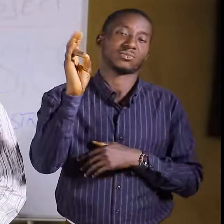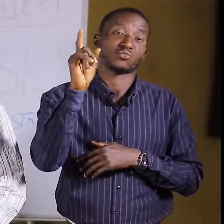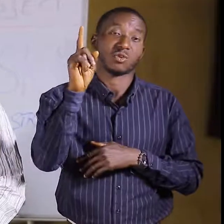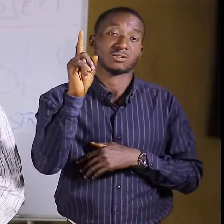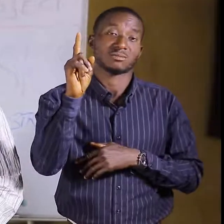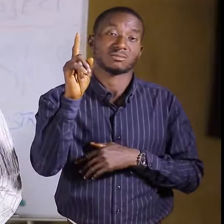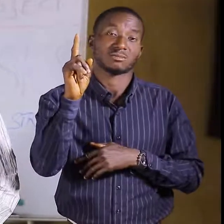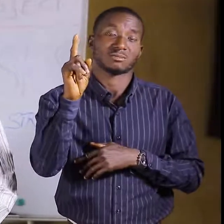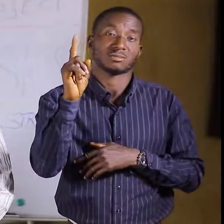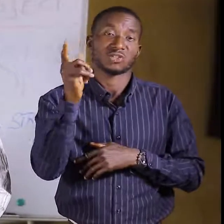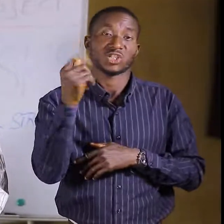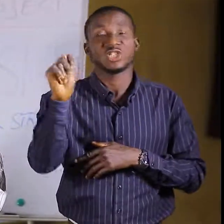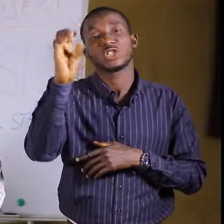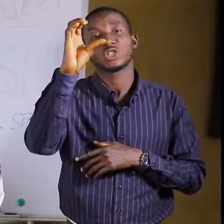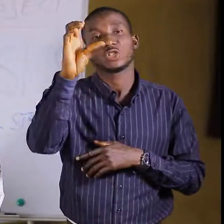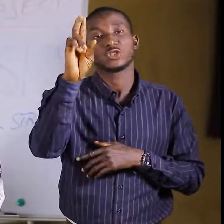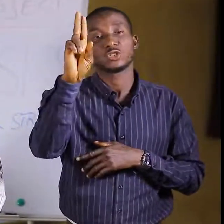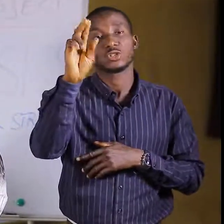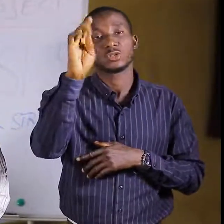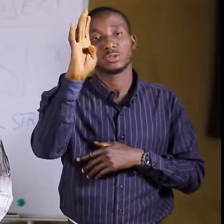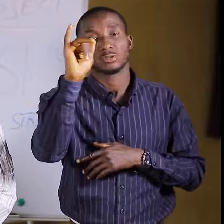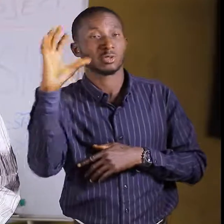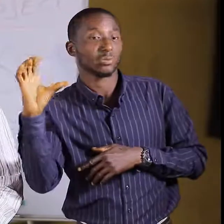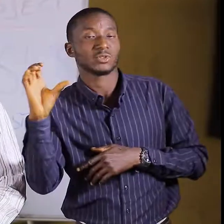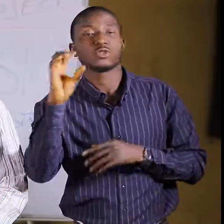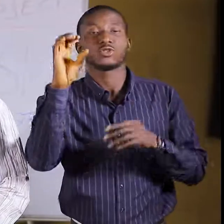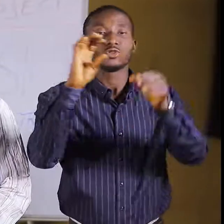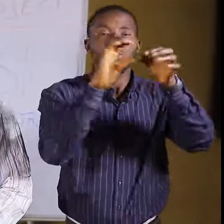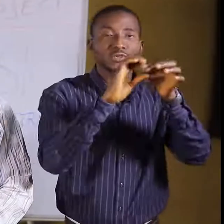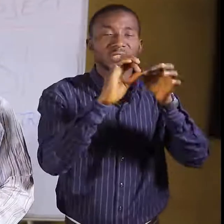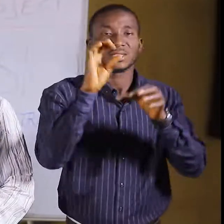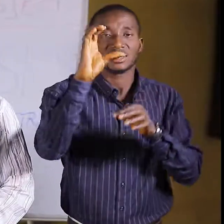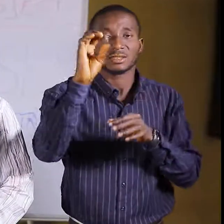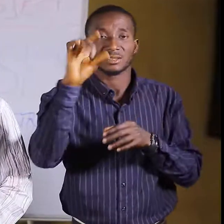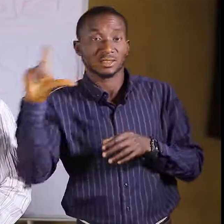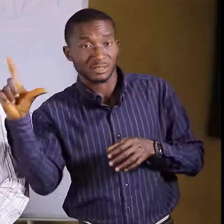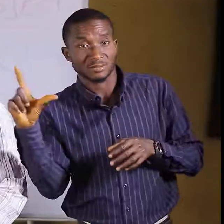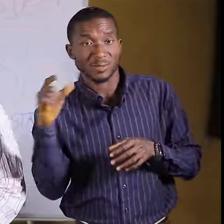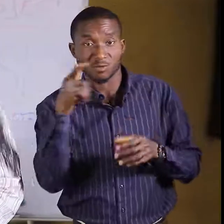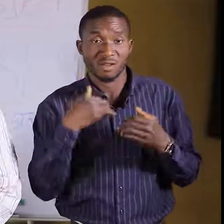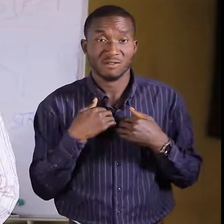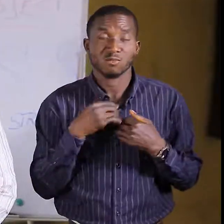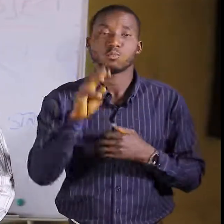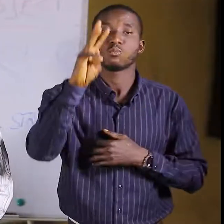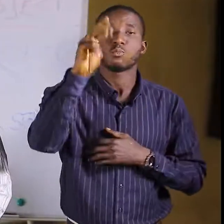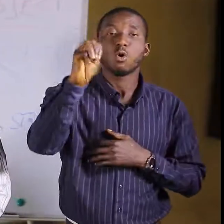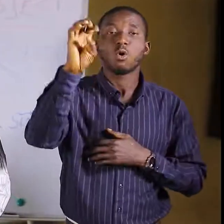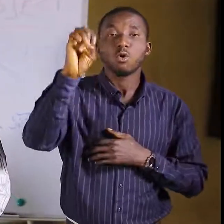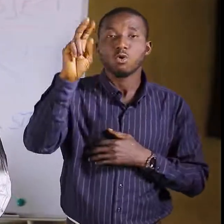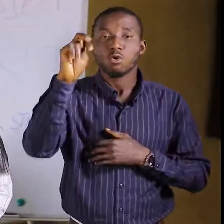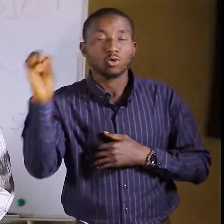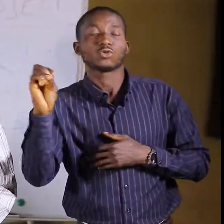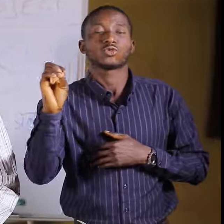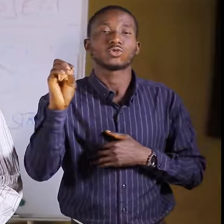1, the cubic unit cell. You have monoclinic